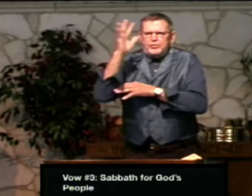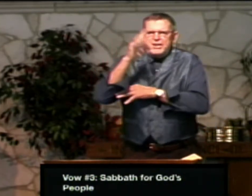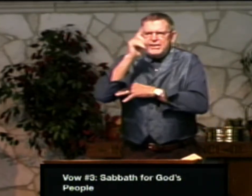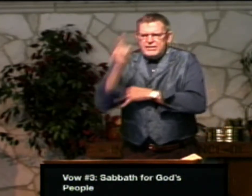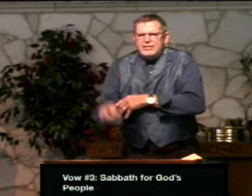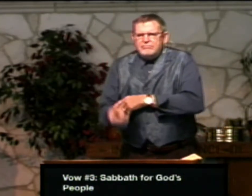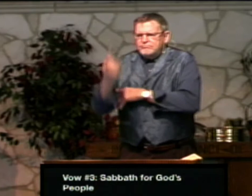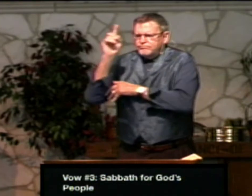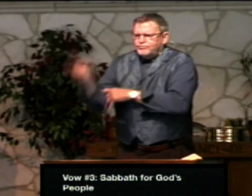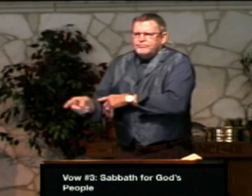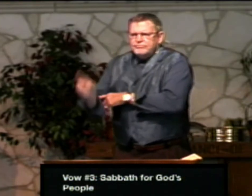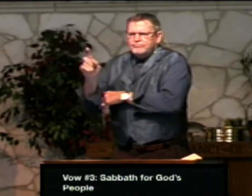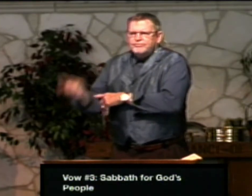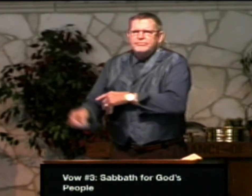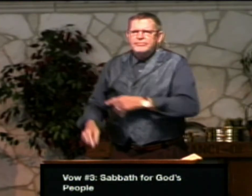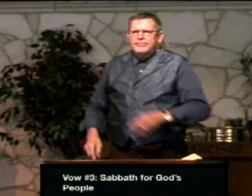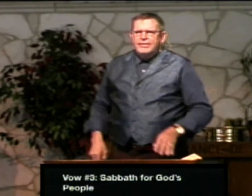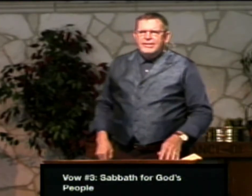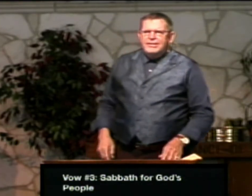chop trees.